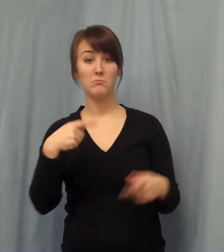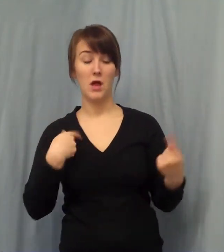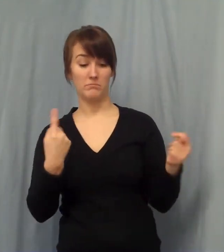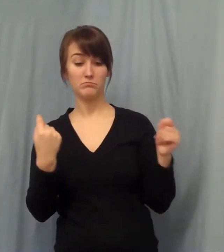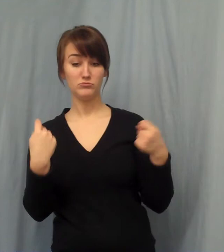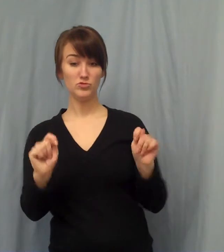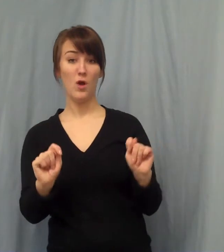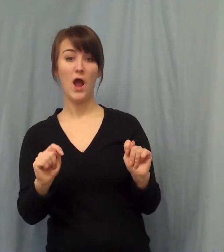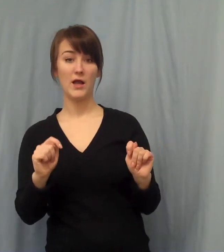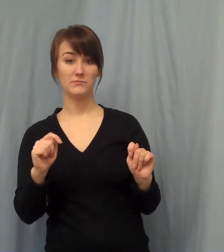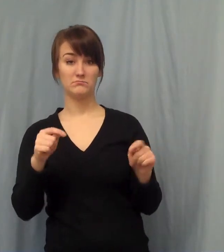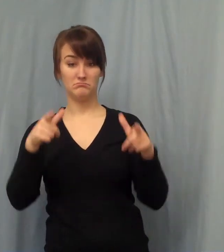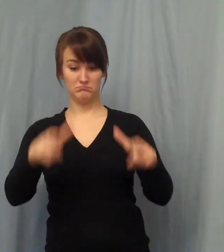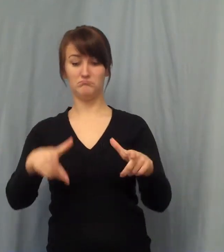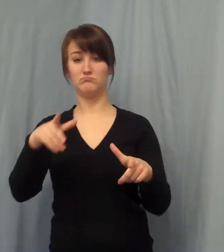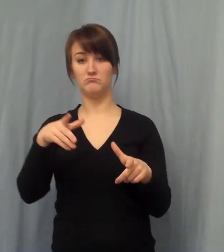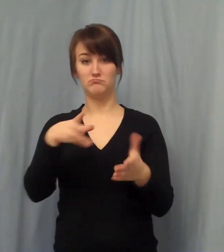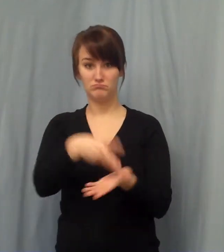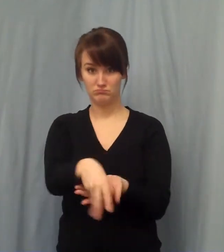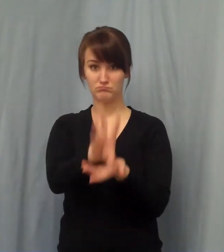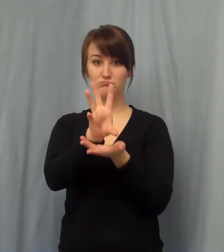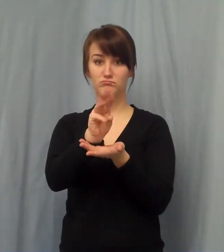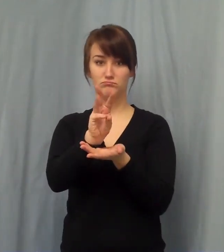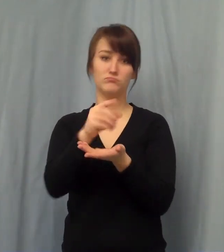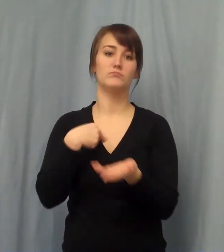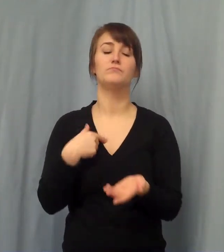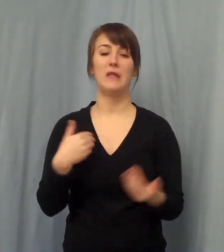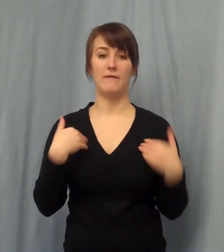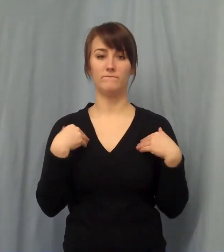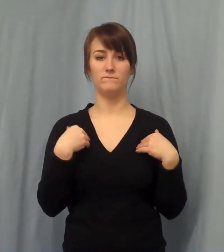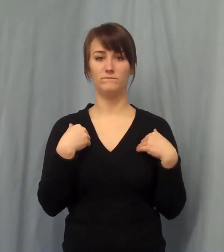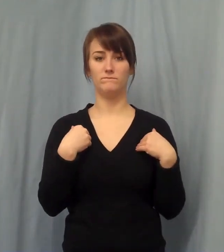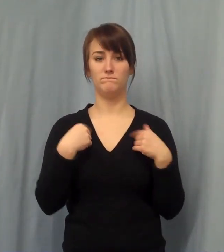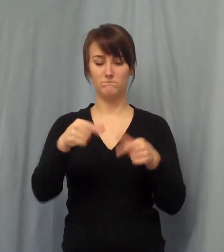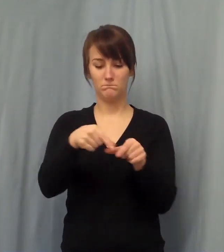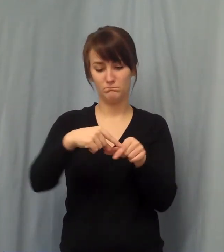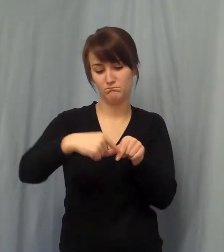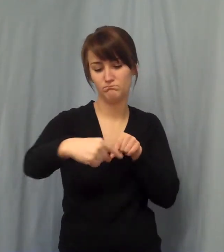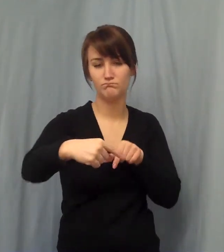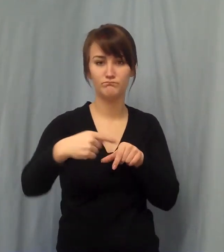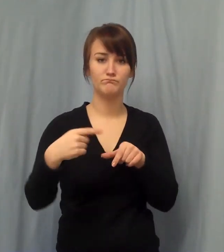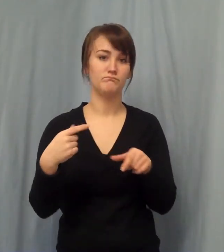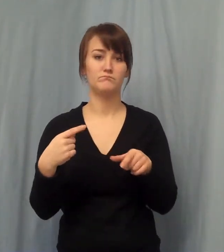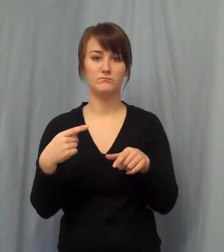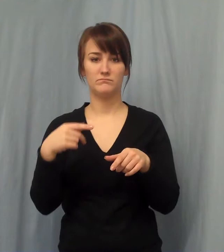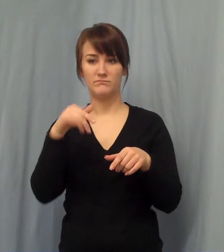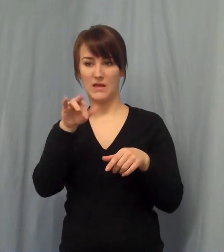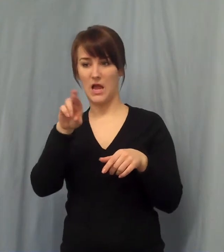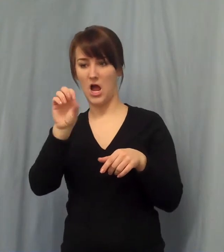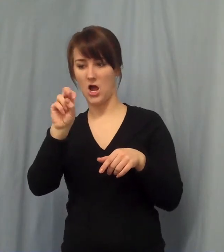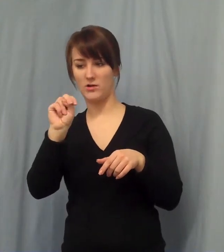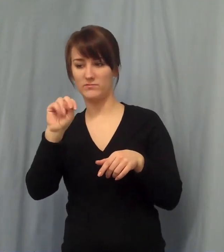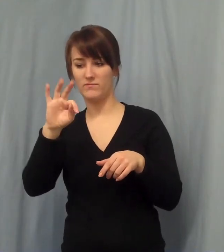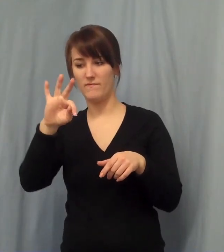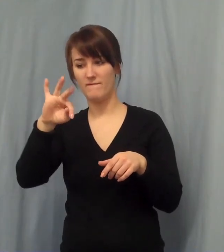filings. In other words, they've just taken up some pieces of nails or iron and cut it all down, and it looks almost like